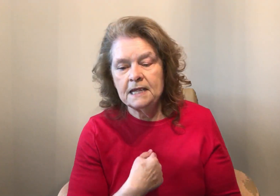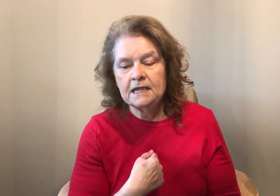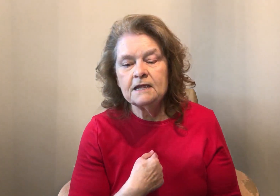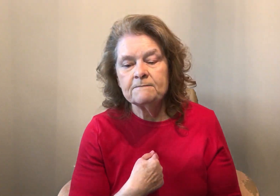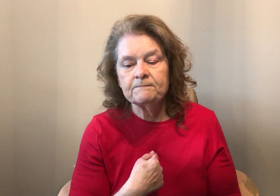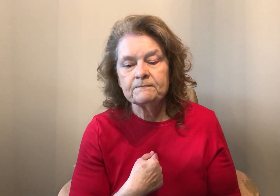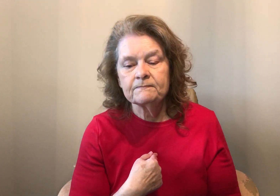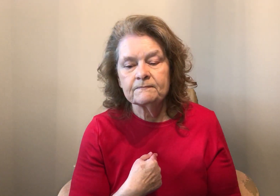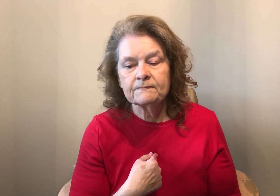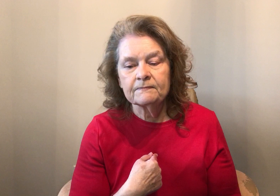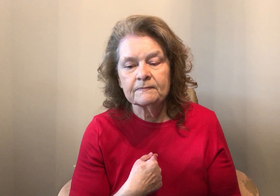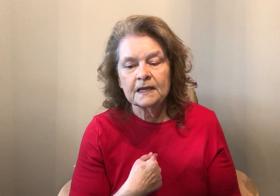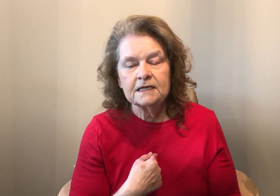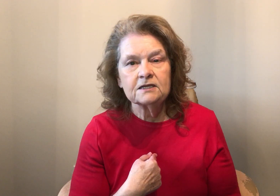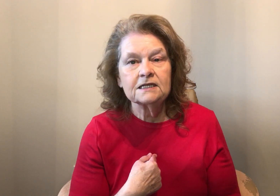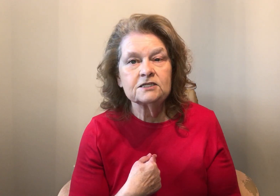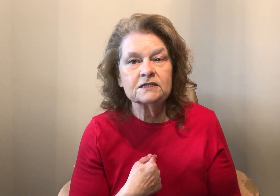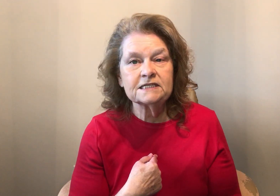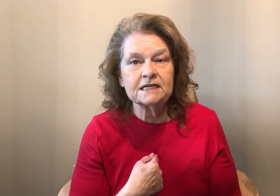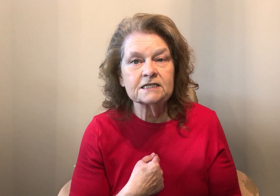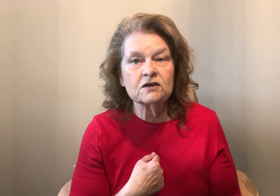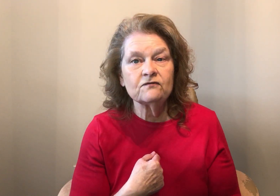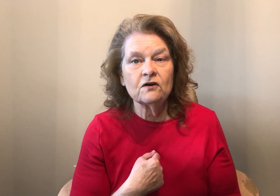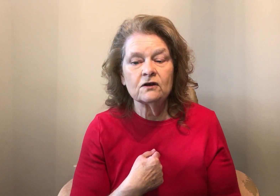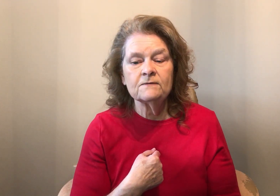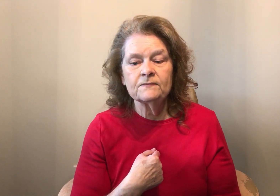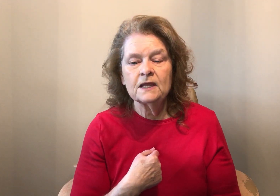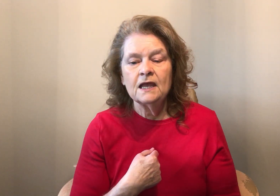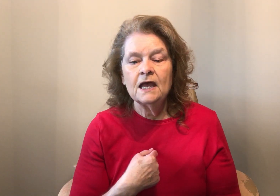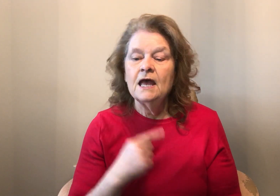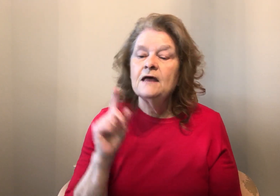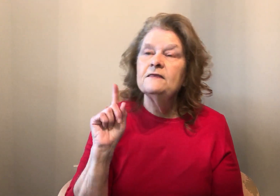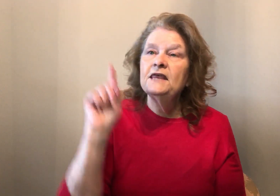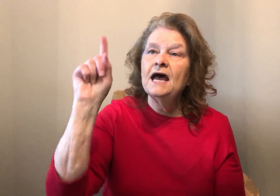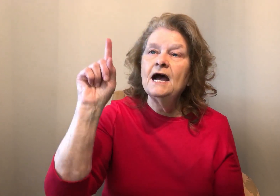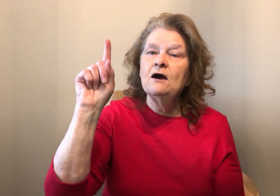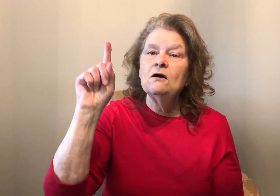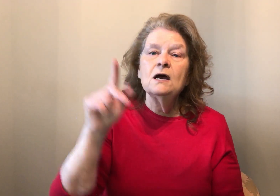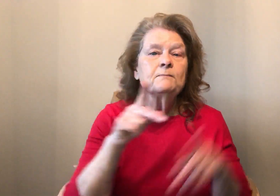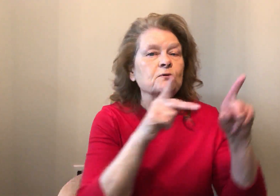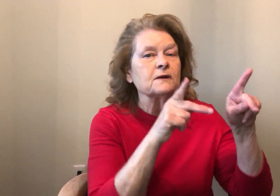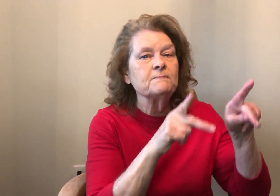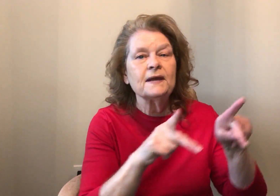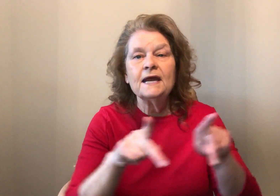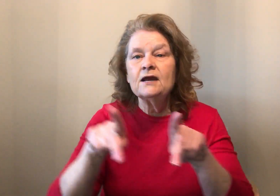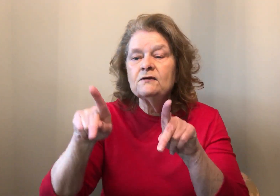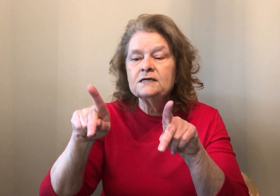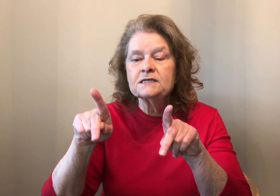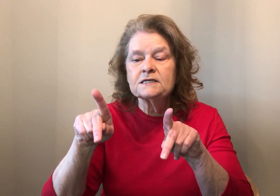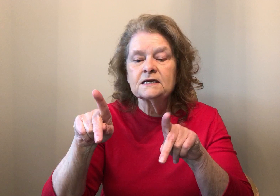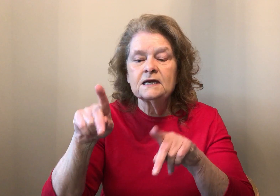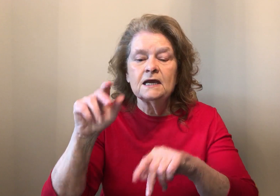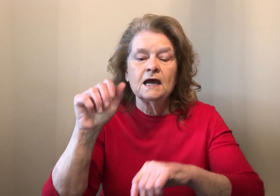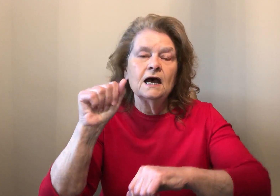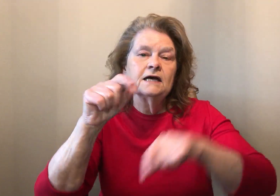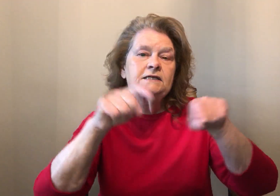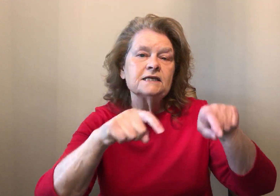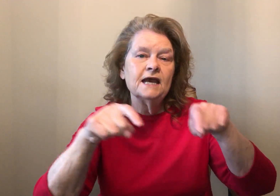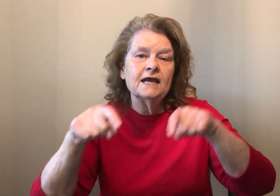me. So let's do the sentence so far. Thou preparest a